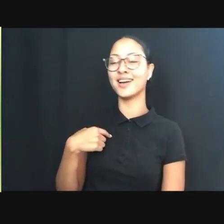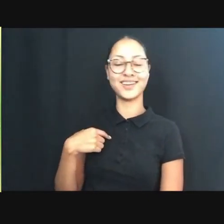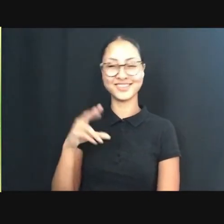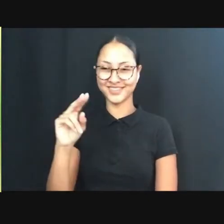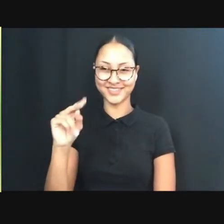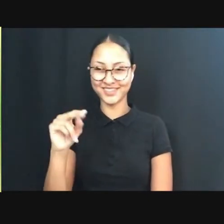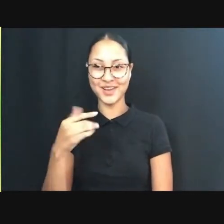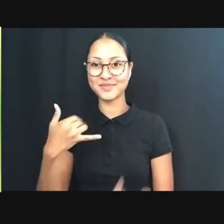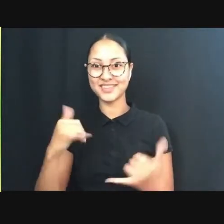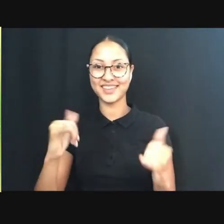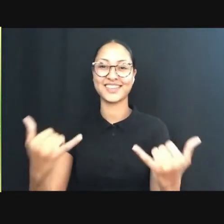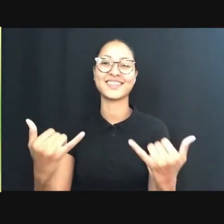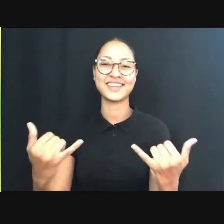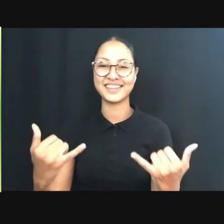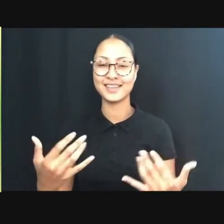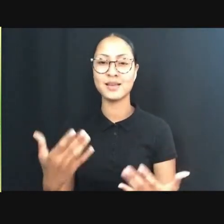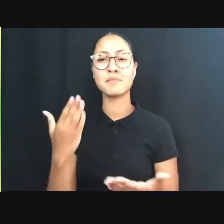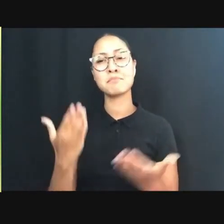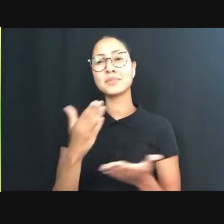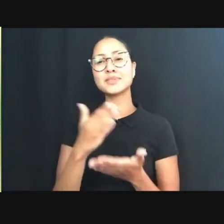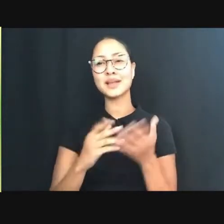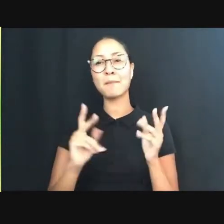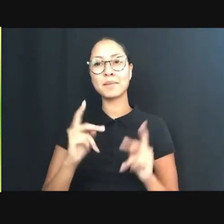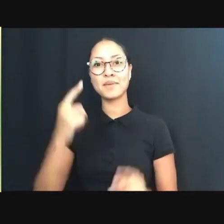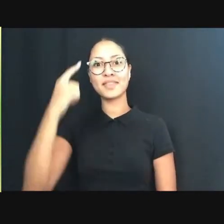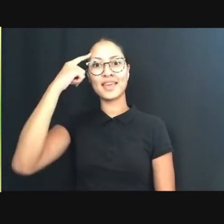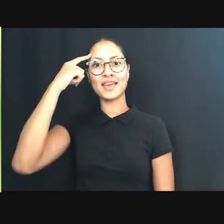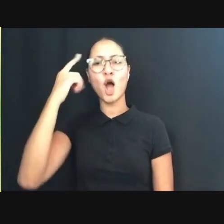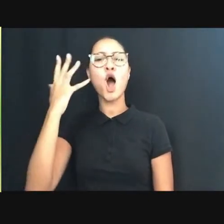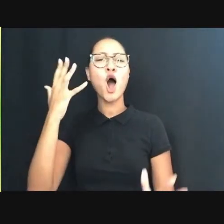I don't feel like that. Like, I don't feel like,